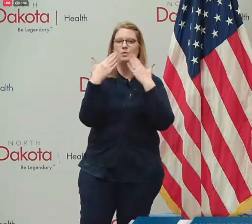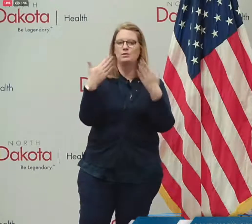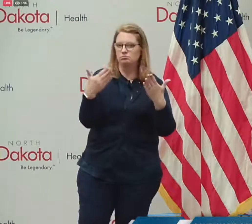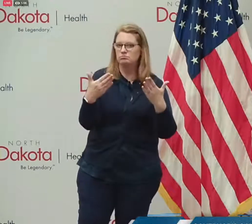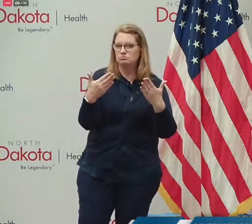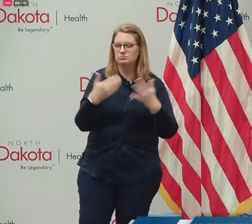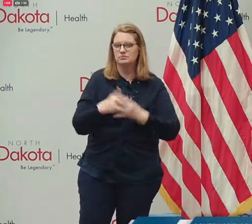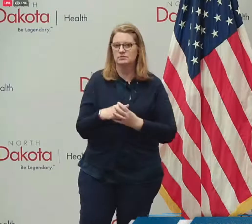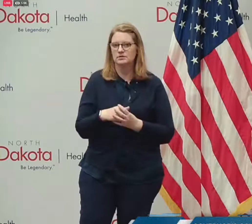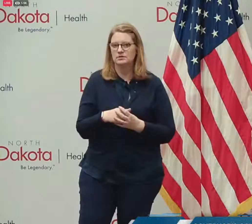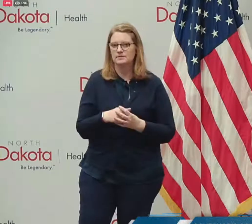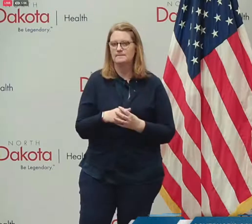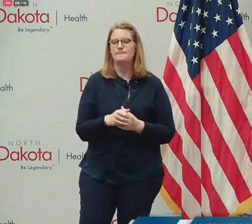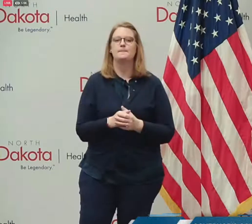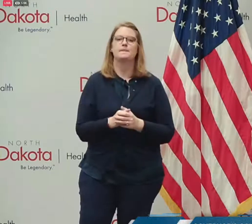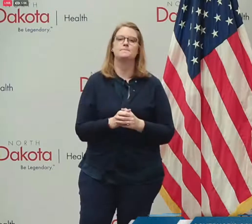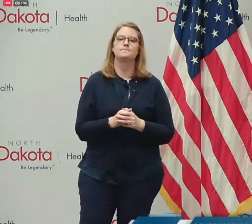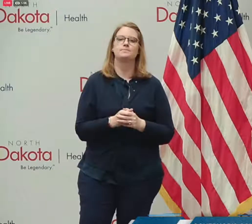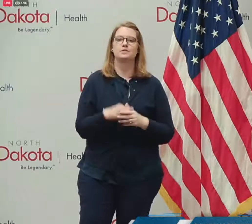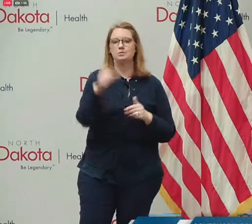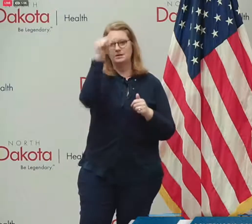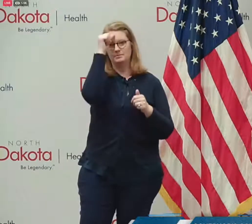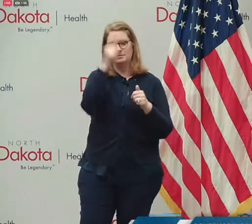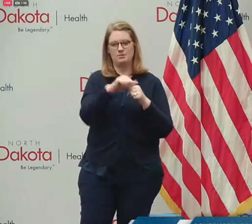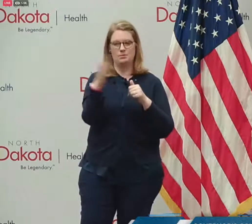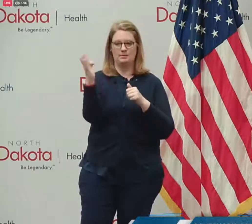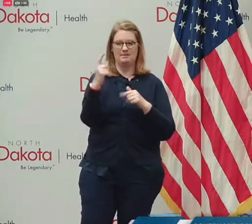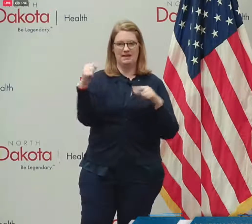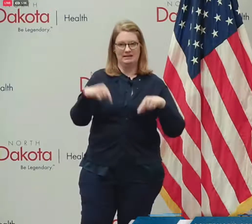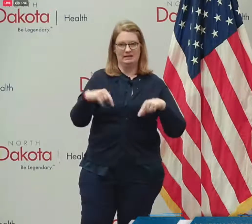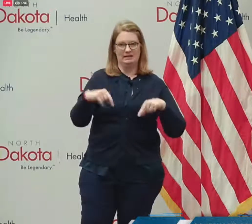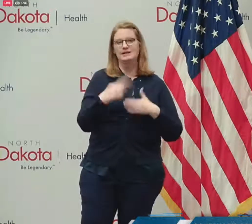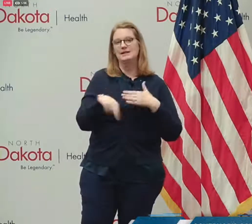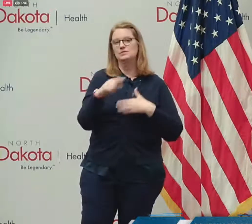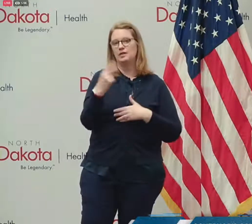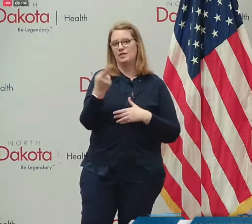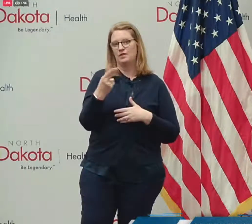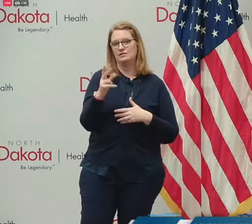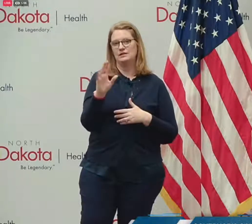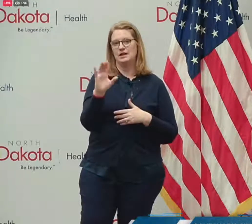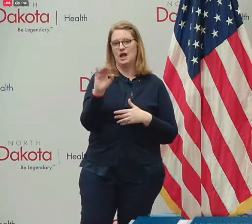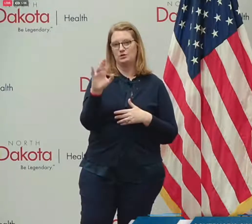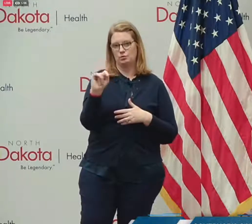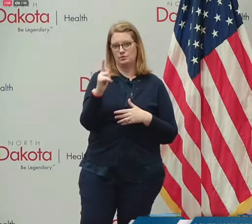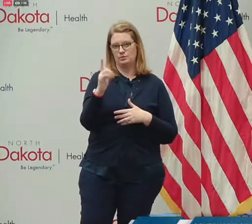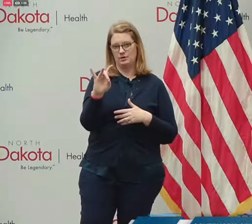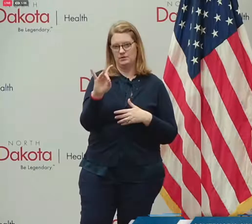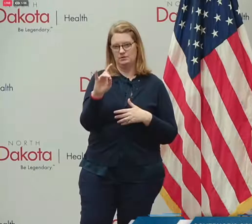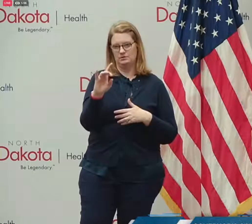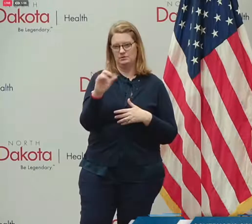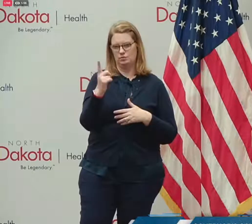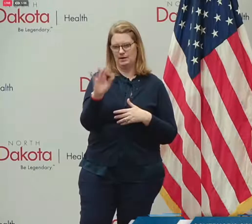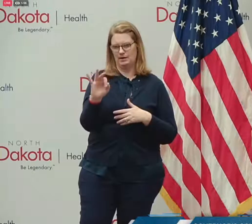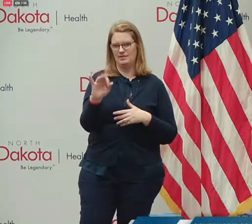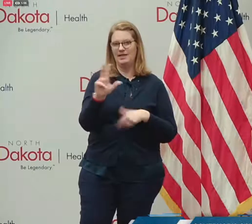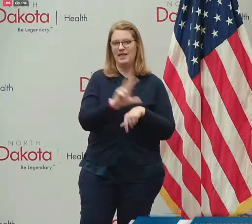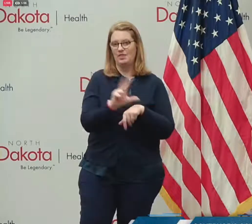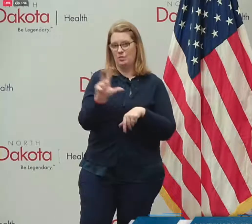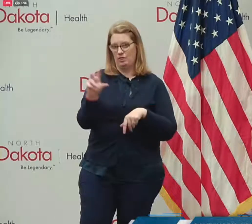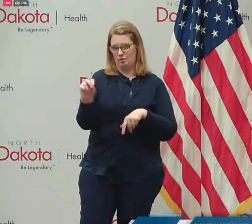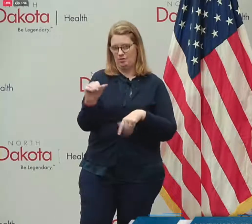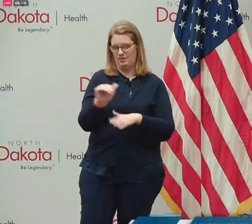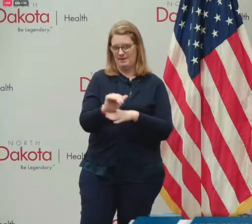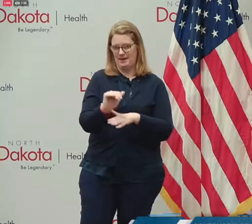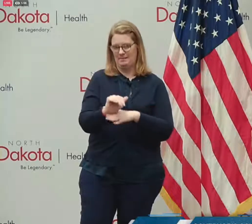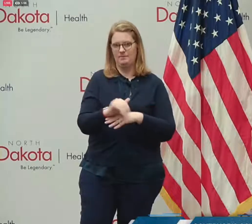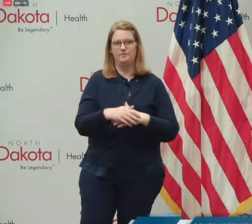great place to lead the nation. So remember, we'll be back here next Thursday, October 29th at 3:30 p.m.